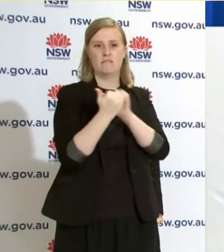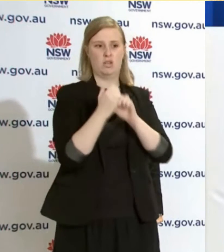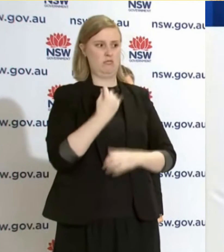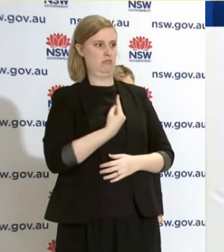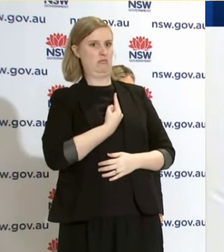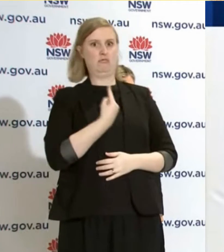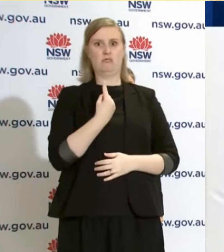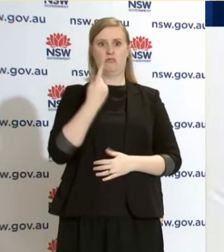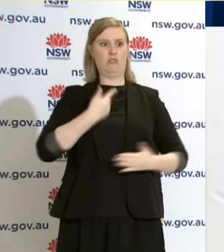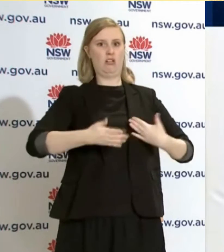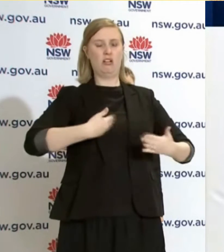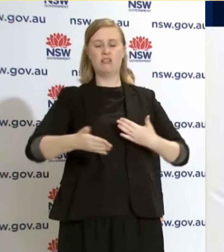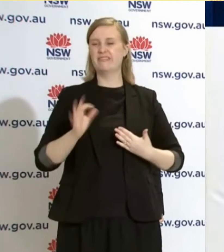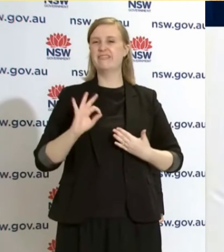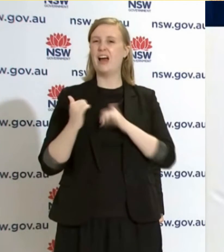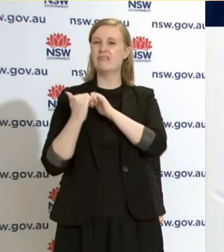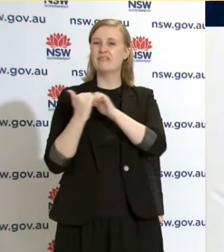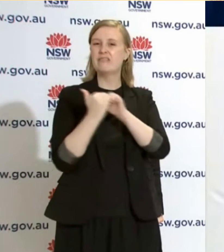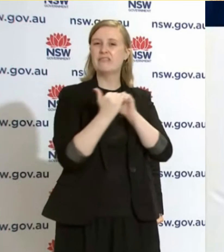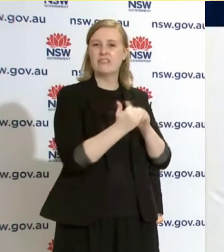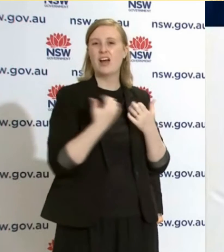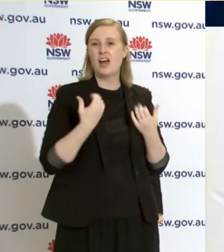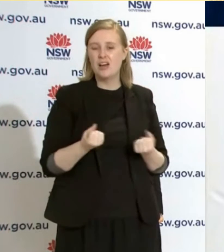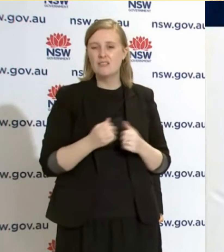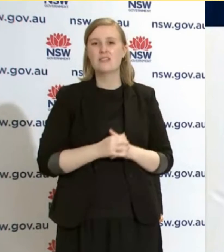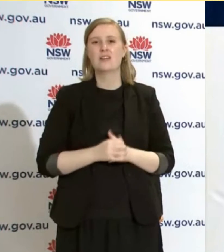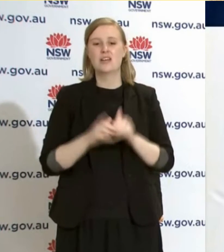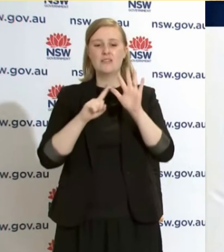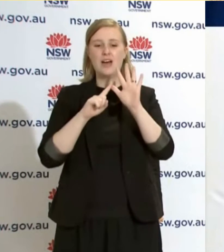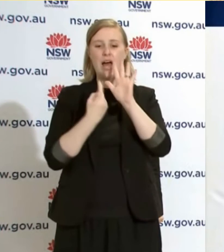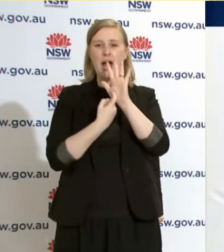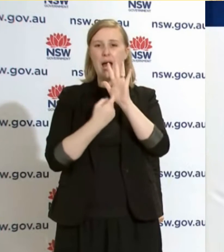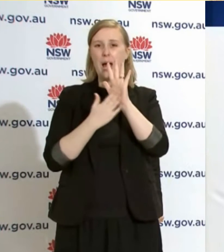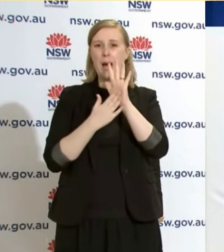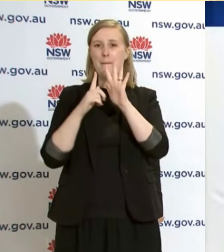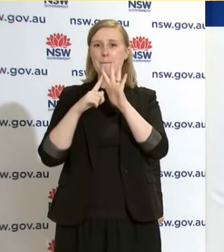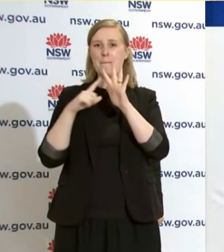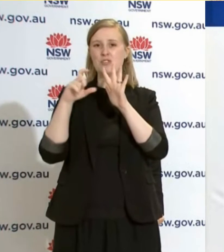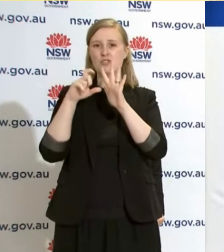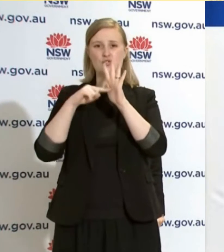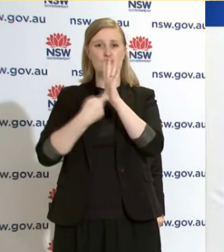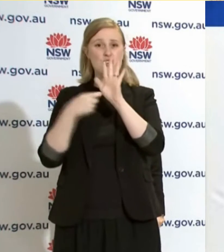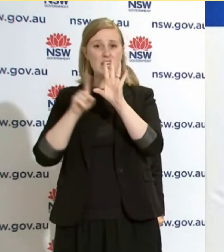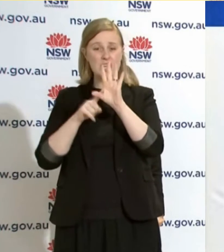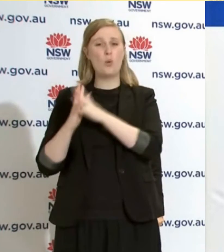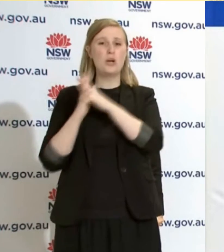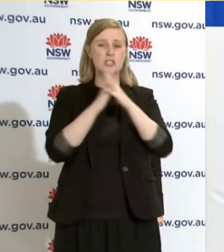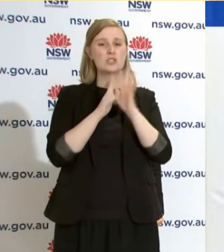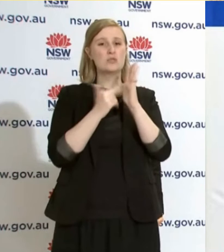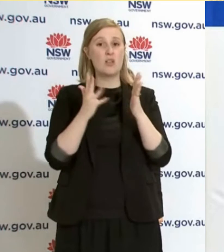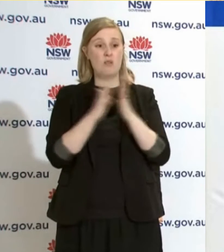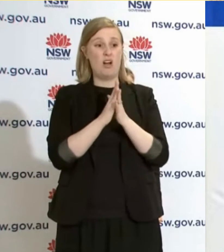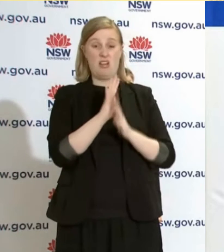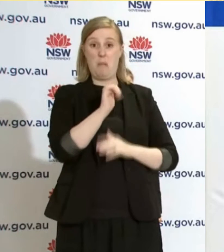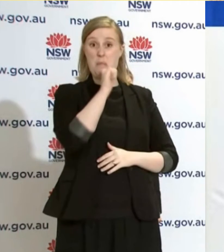yesterday that there had been a community-led model in Armatree in Western New South Wales at the local pub, where the community had